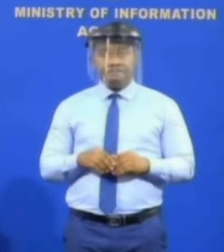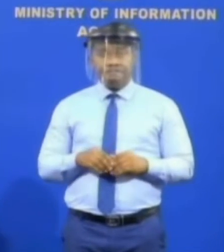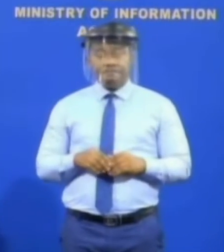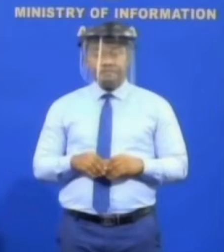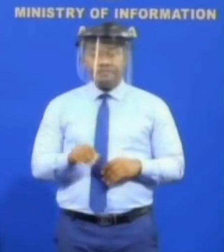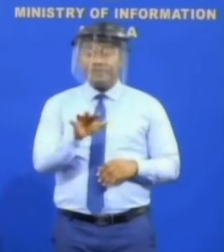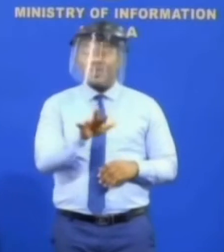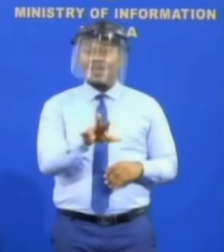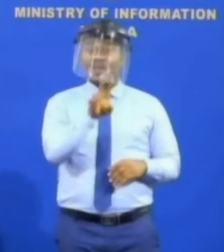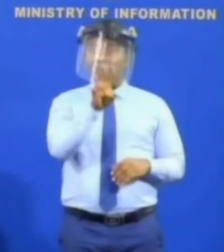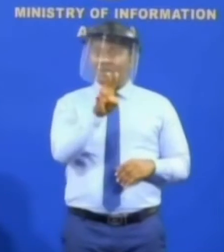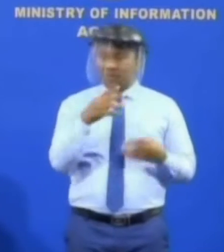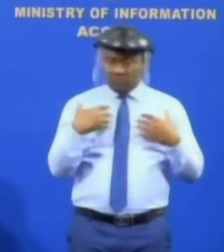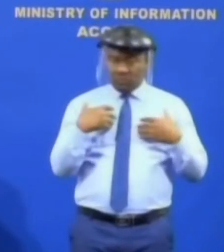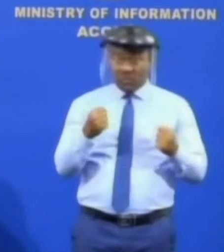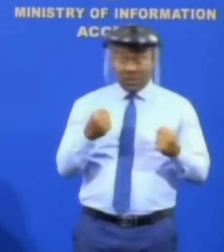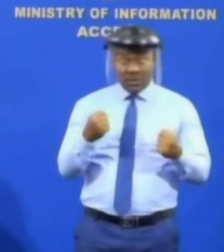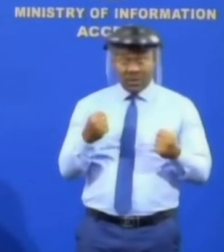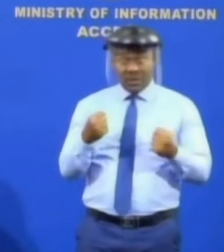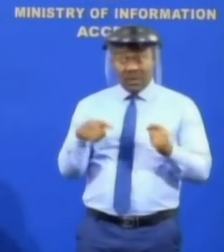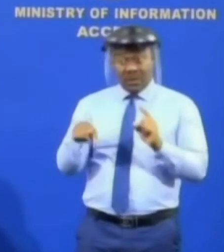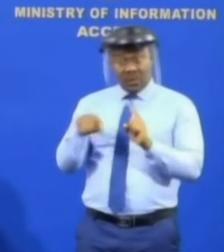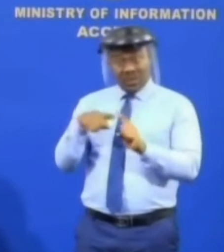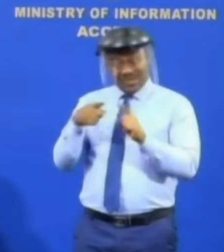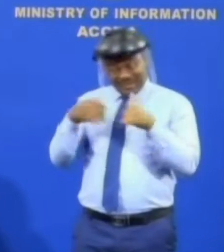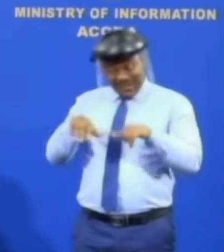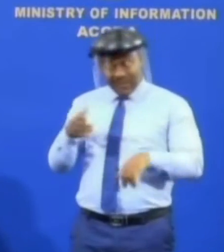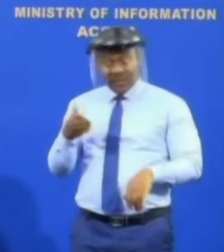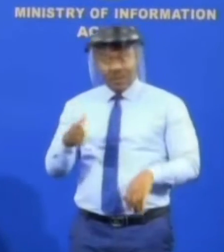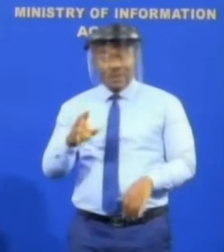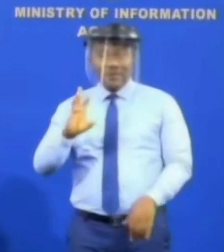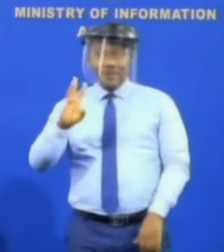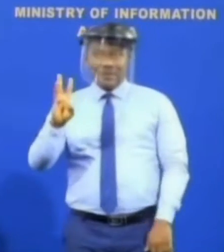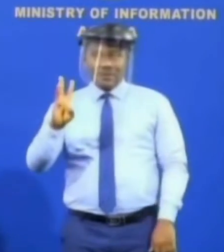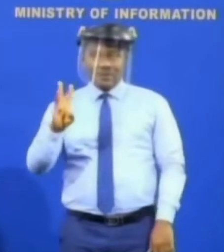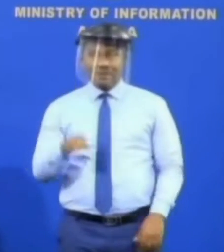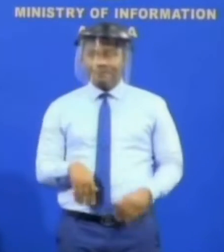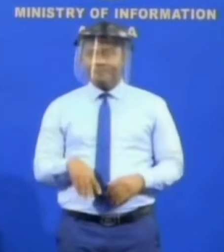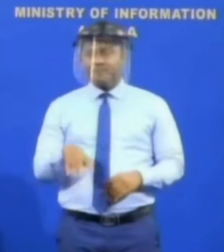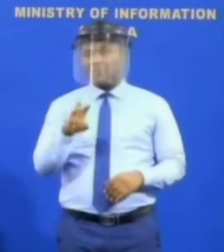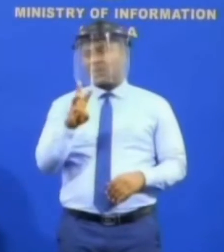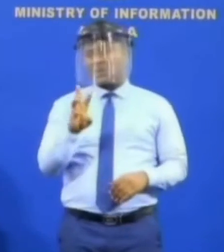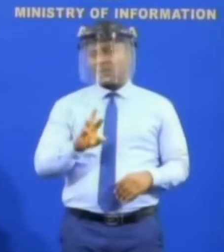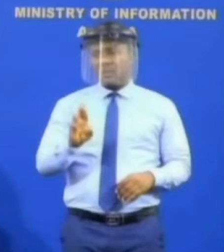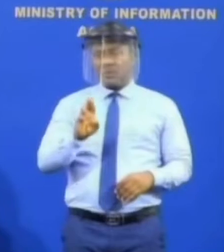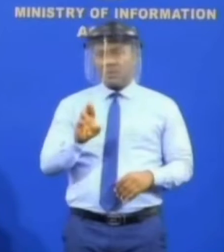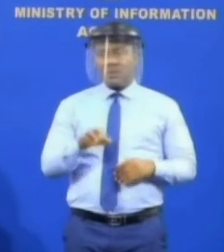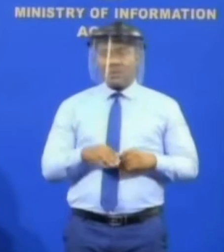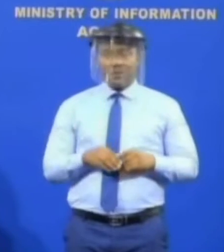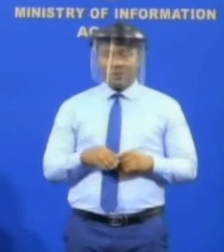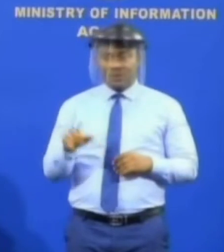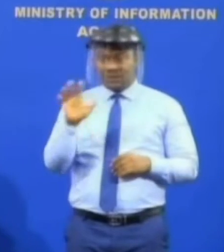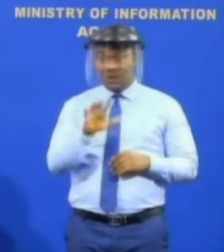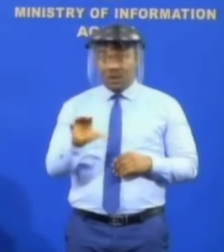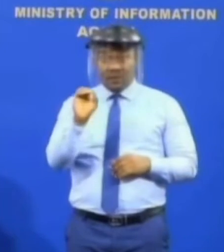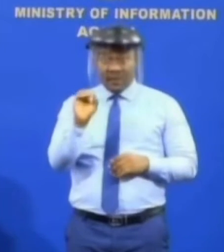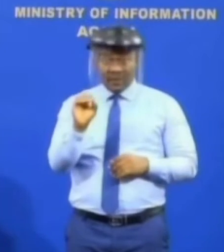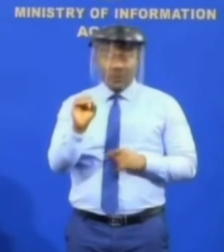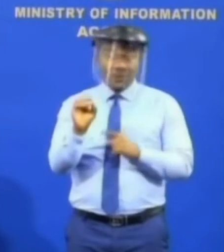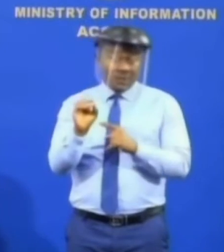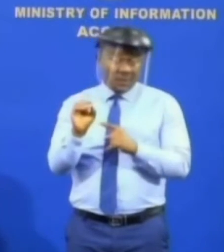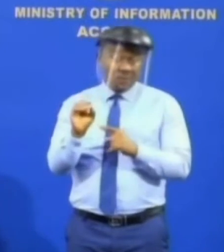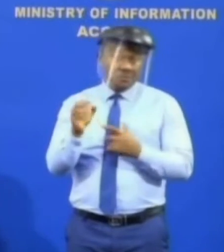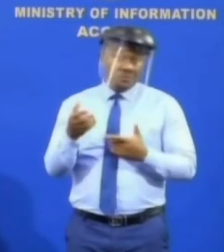57 recoveries, so they have 6 active cases. Western Region has had 150 cases of health worker